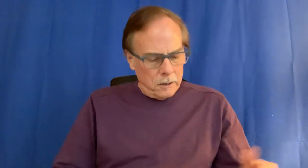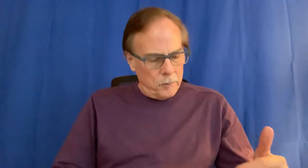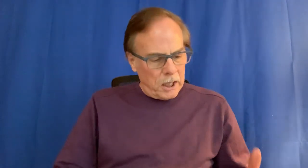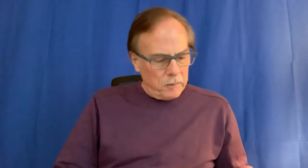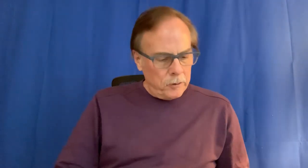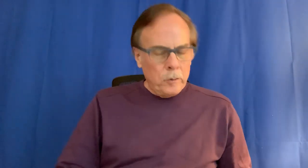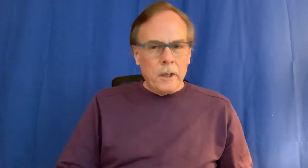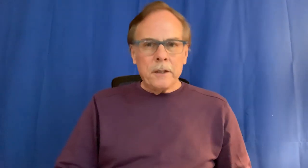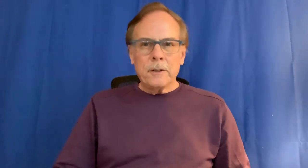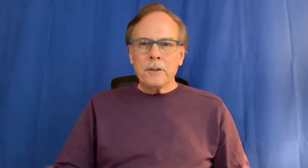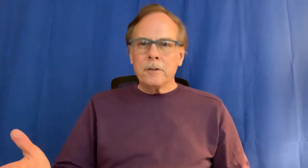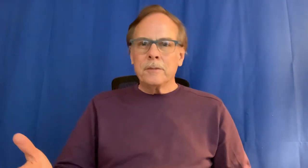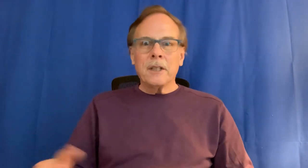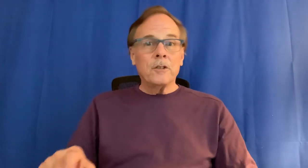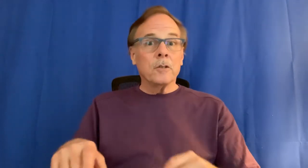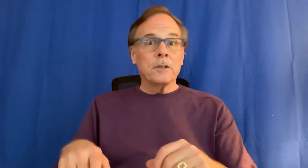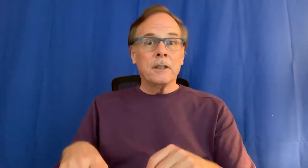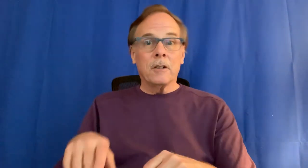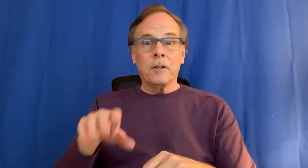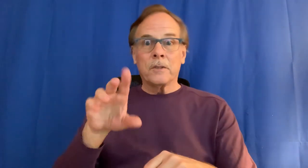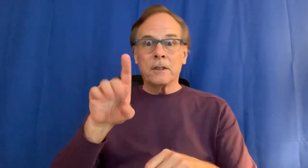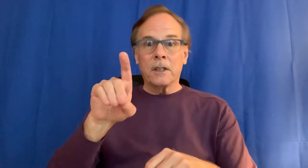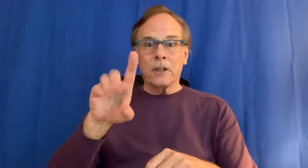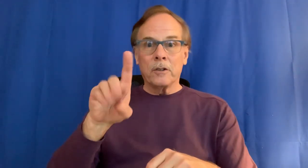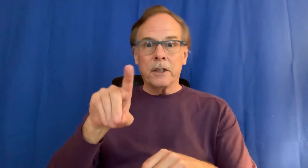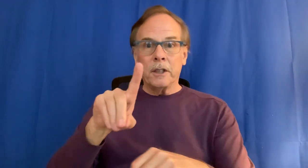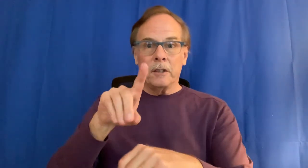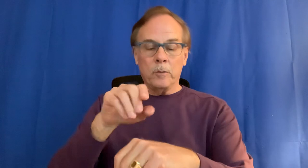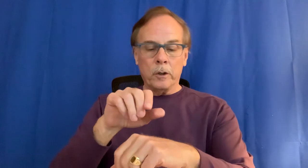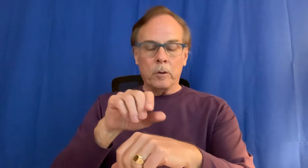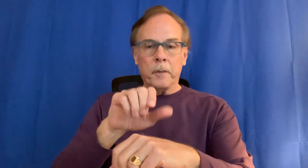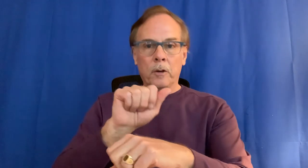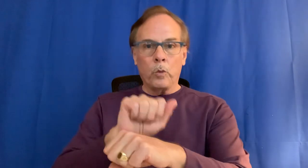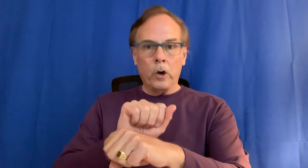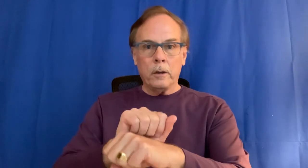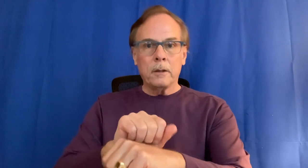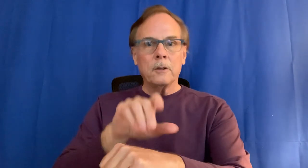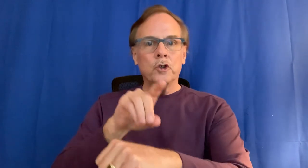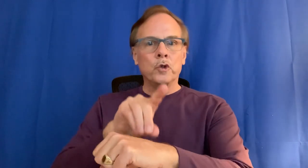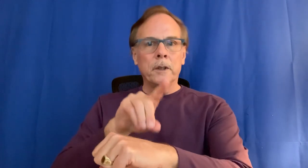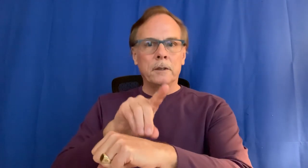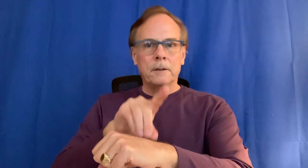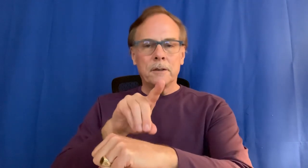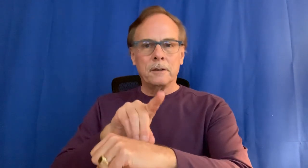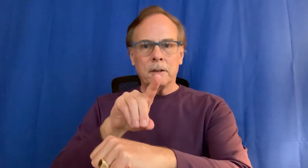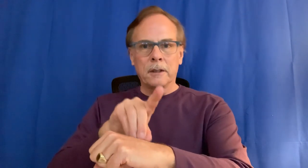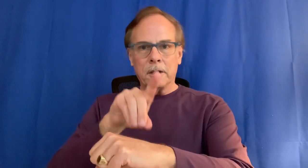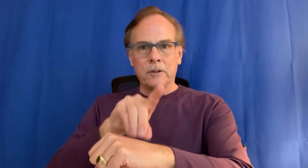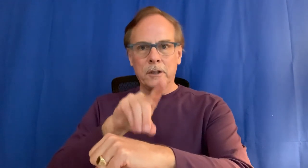The bottom of 292, sign you don't see that often, is the letter D, where you would make work duties, like letter D